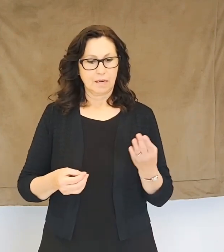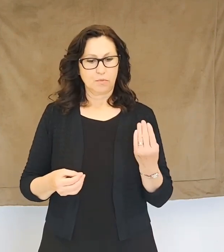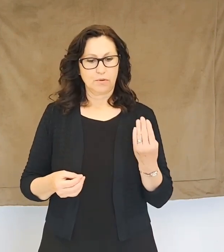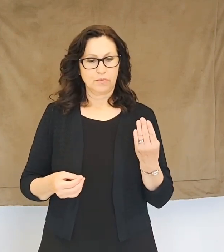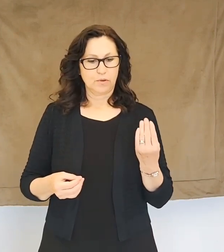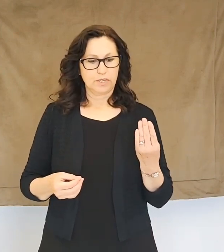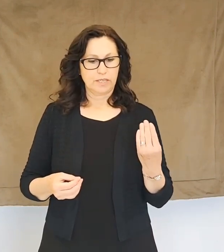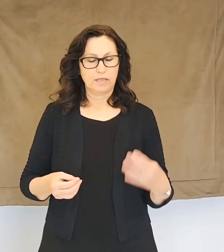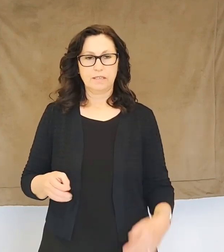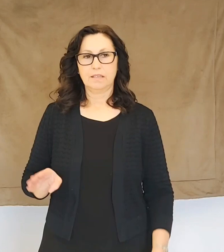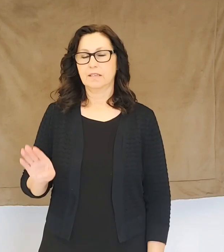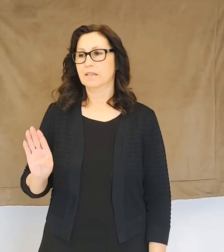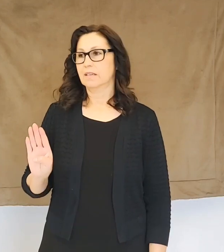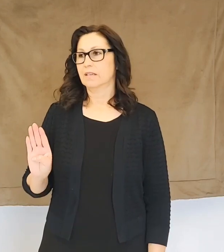Number 14.